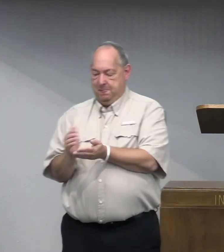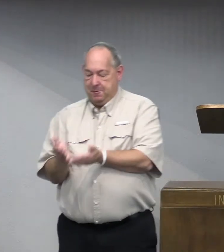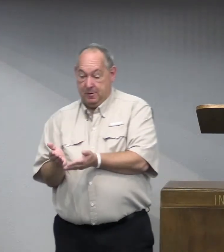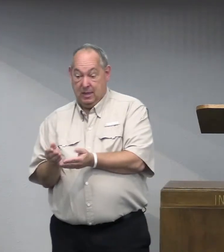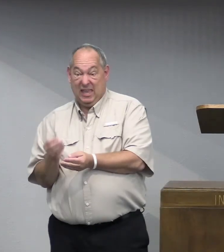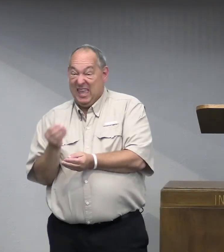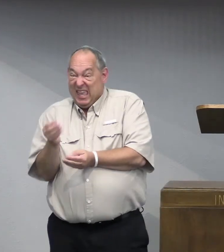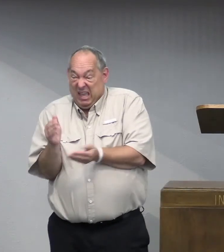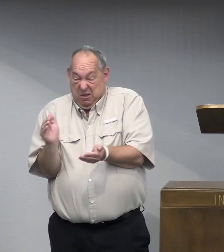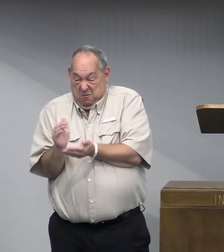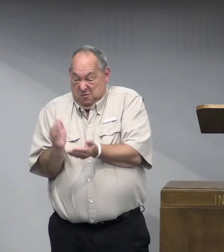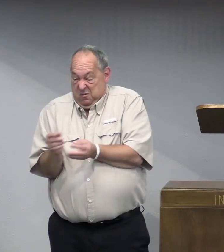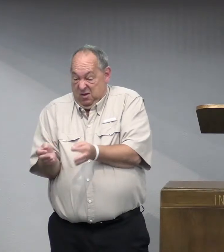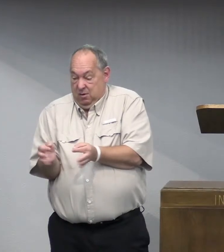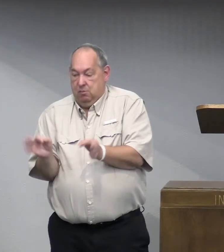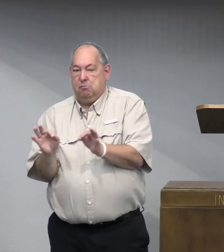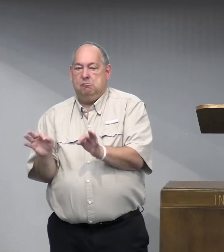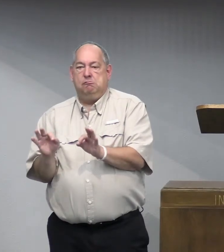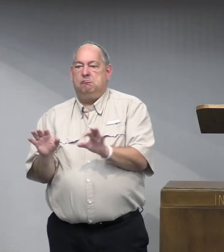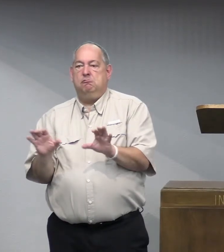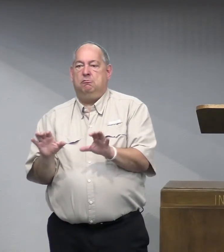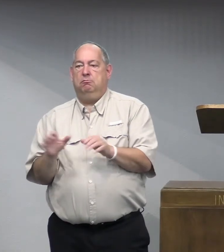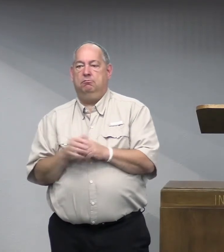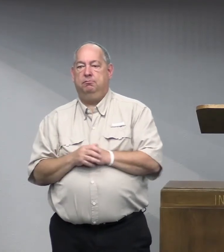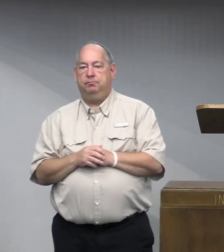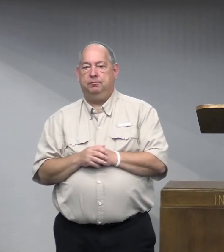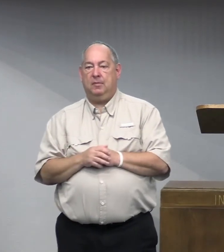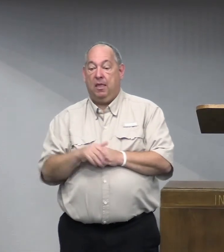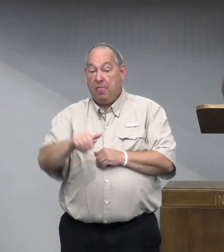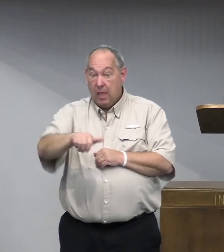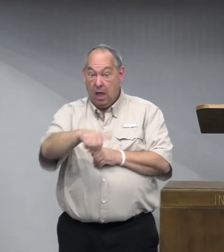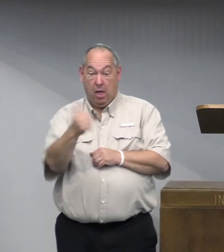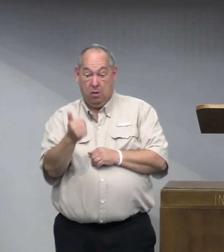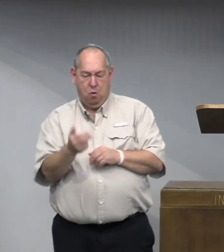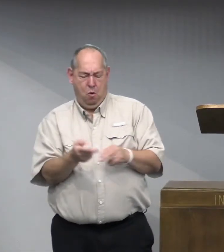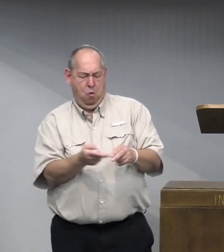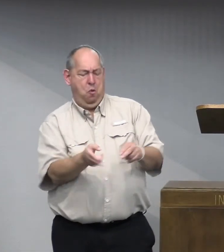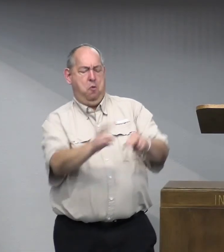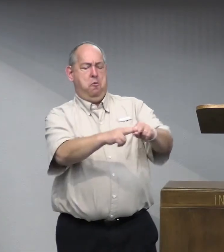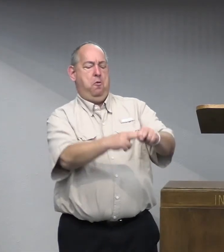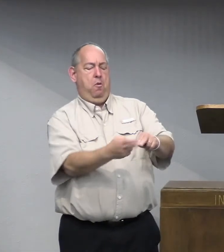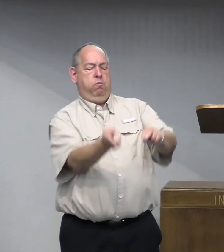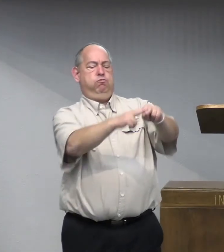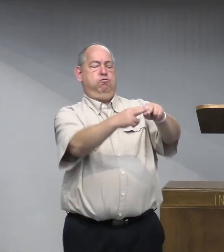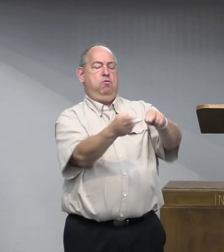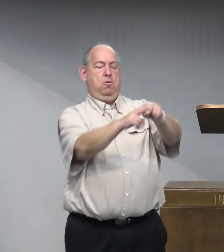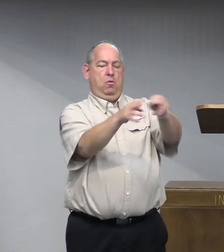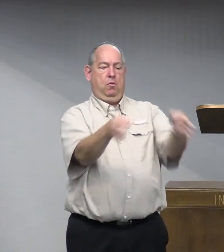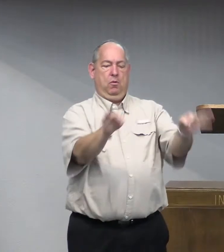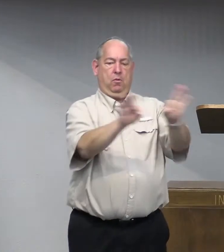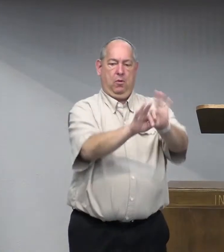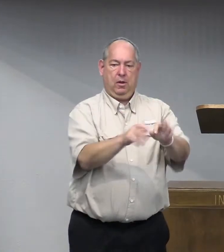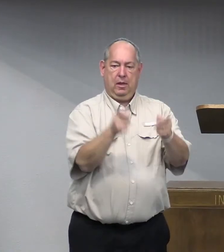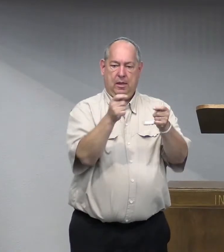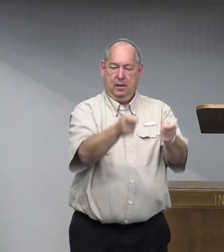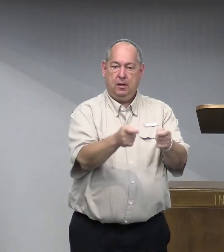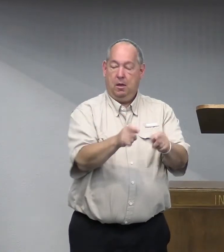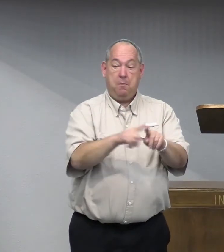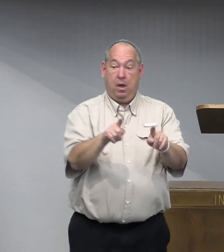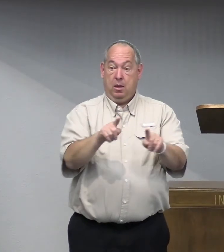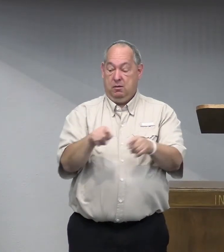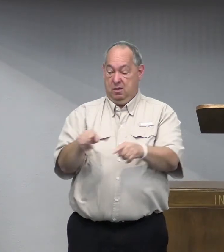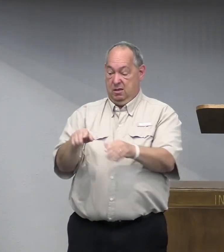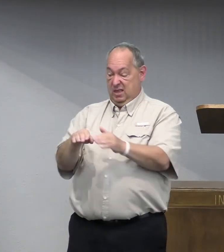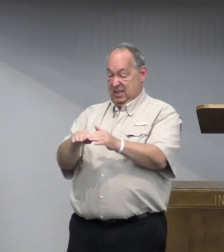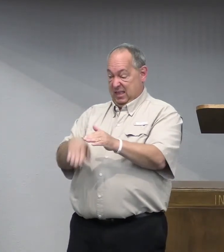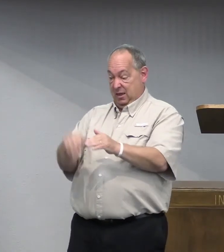given the smallest amount of talents. The others increased the worth of the talents, whereas this